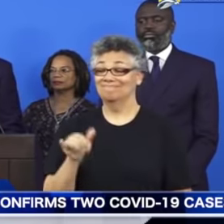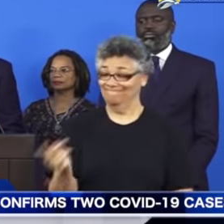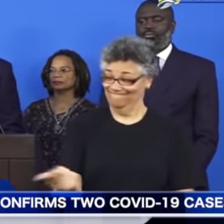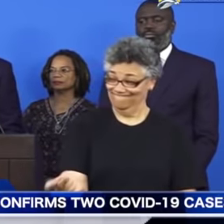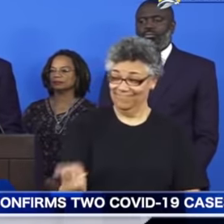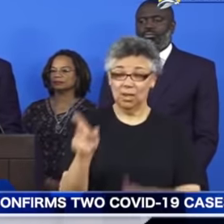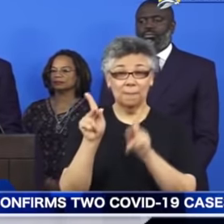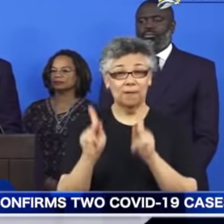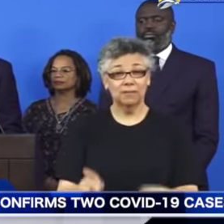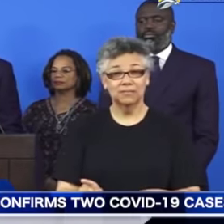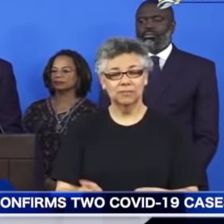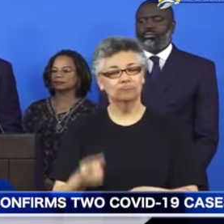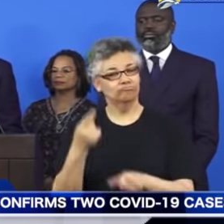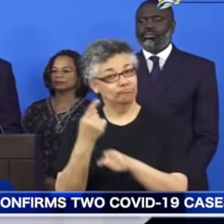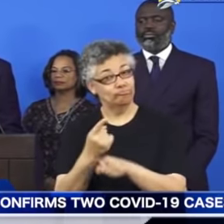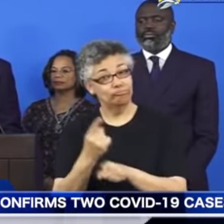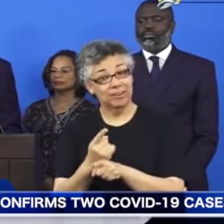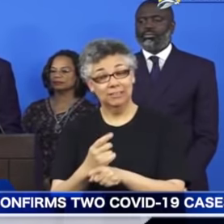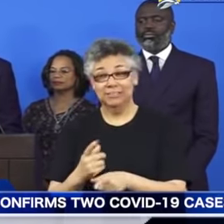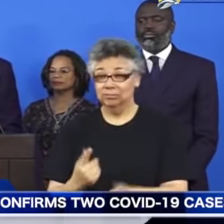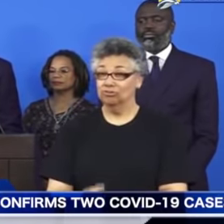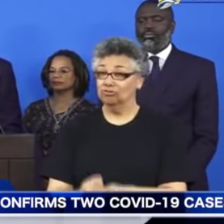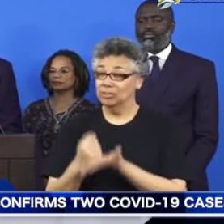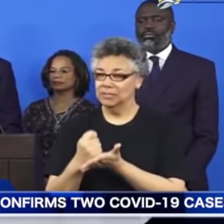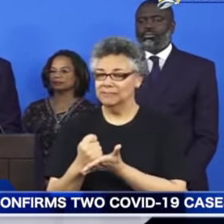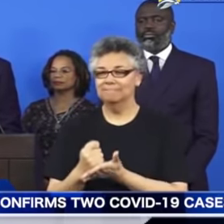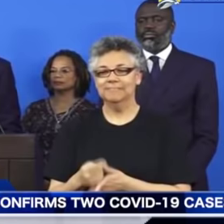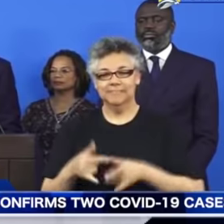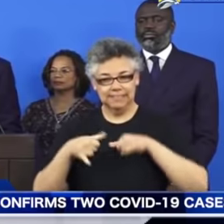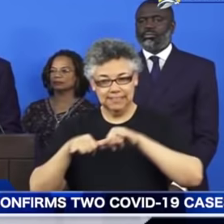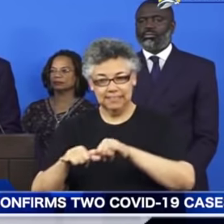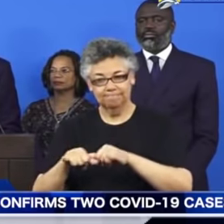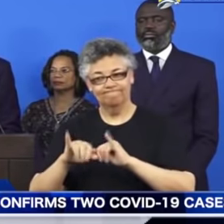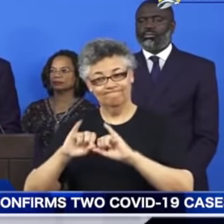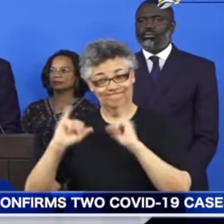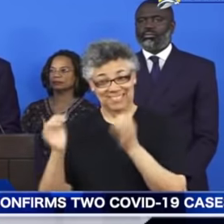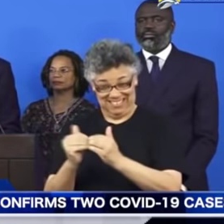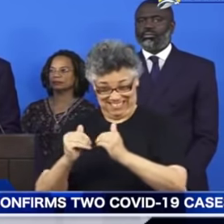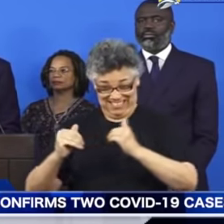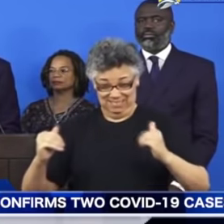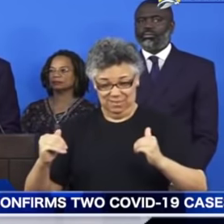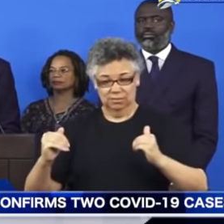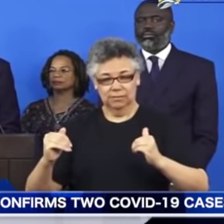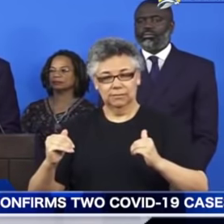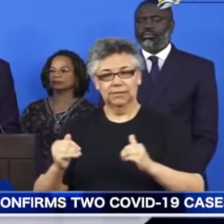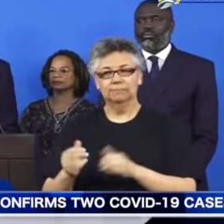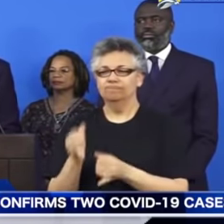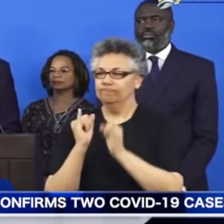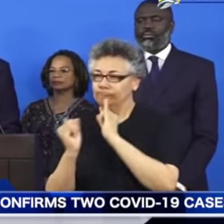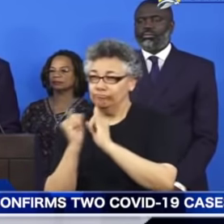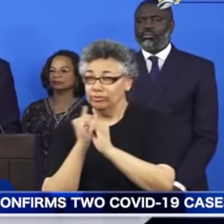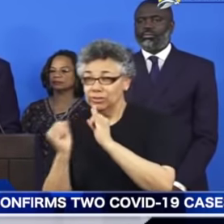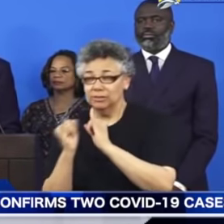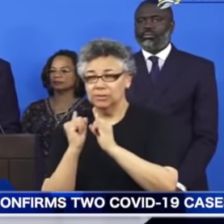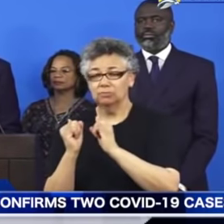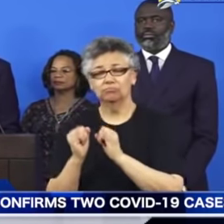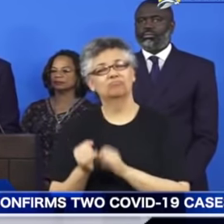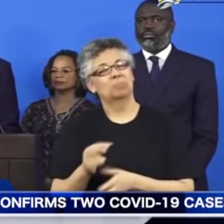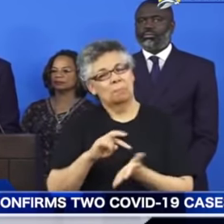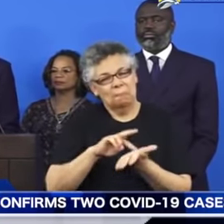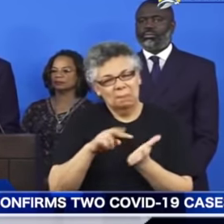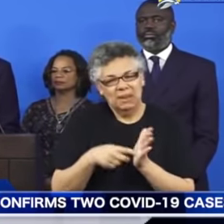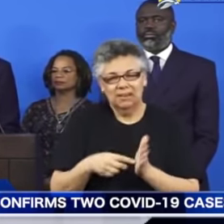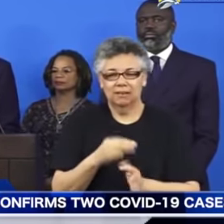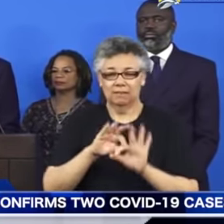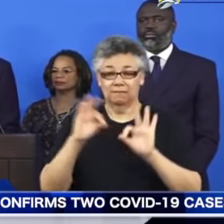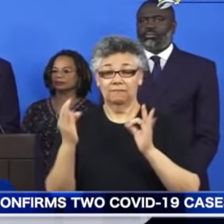are receiving appropriate treatment and remain isolated, and interviewing the individuals in close contacts, such as family members,